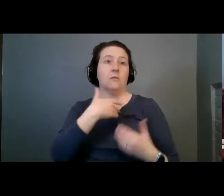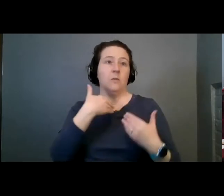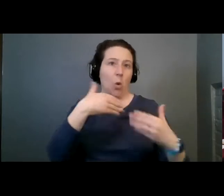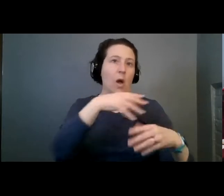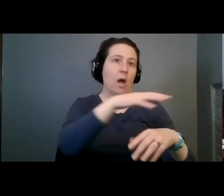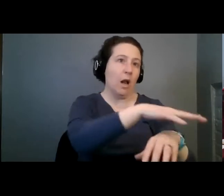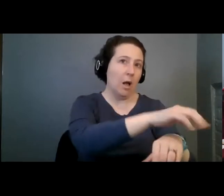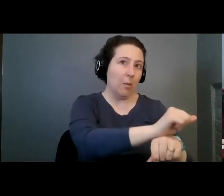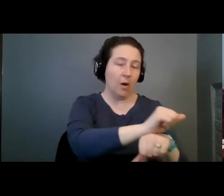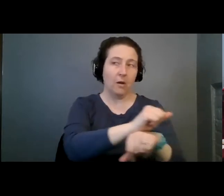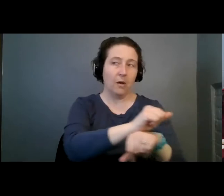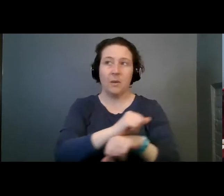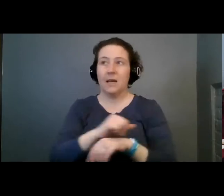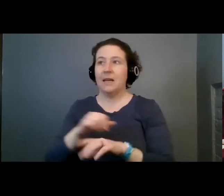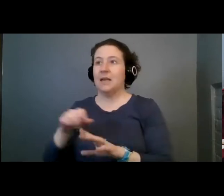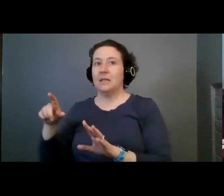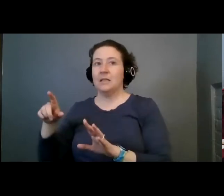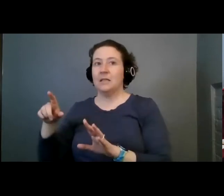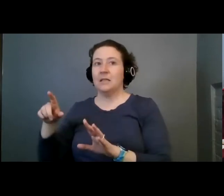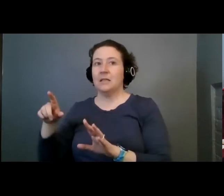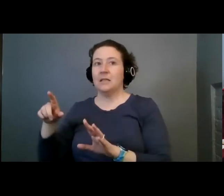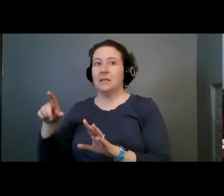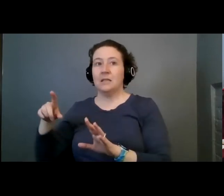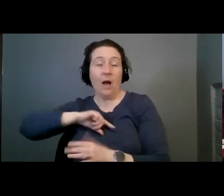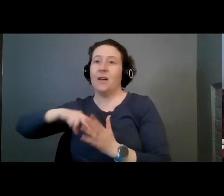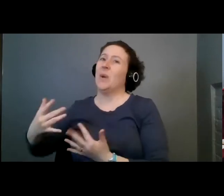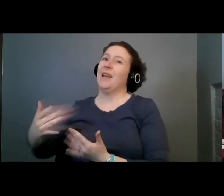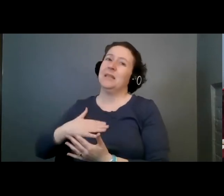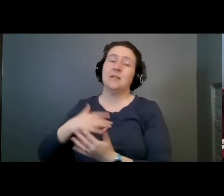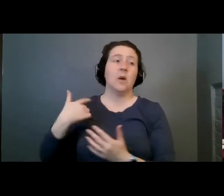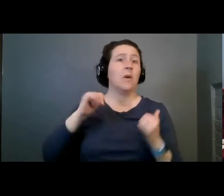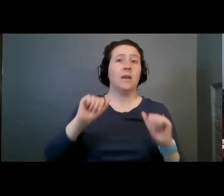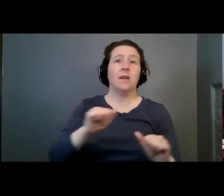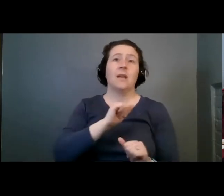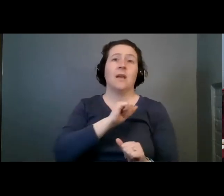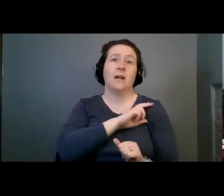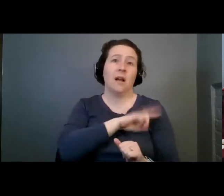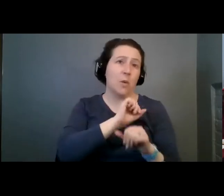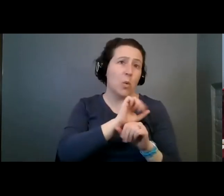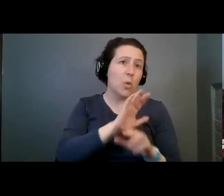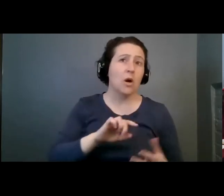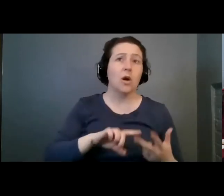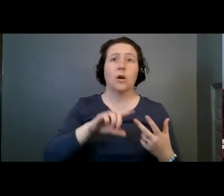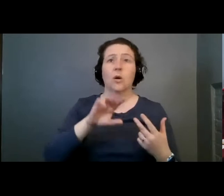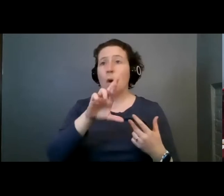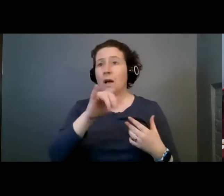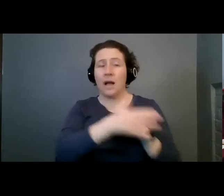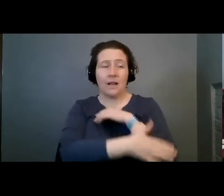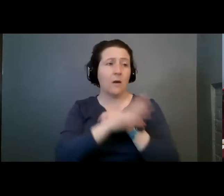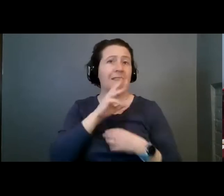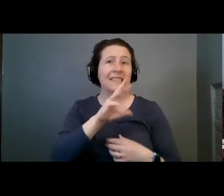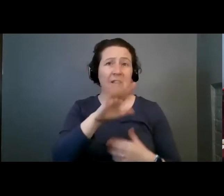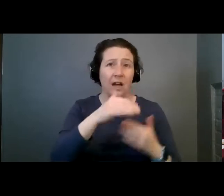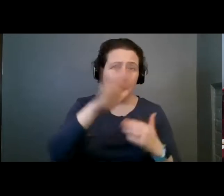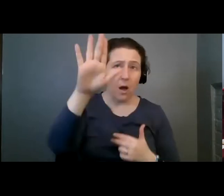can serve healthcare providers, frontline essential workers, Rock Island County residents 65 and